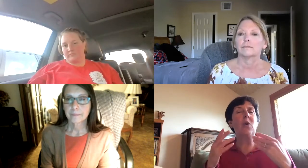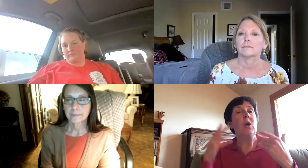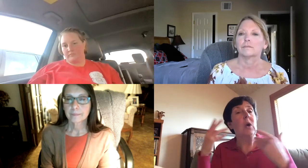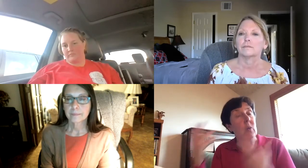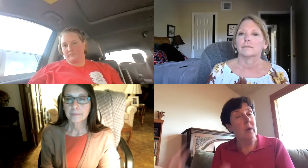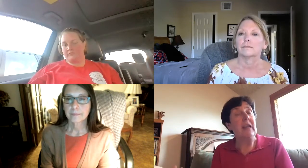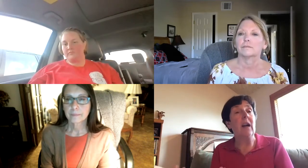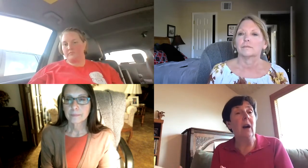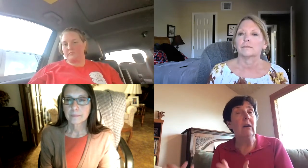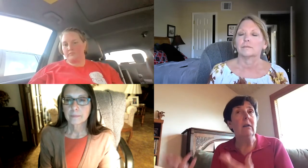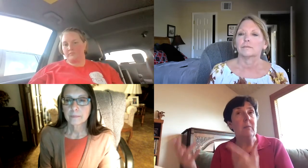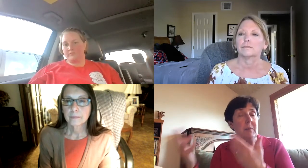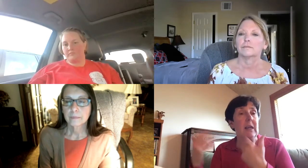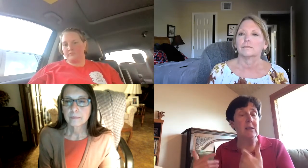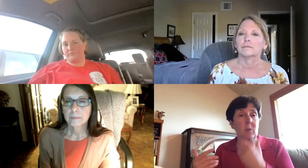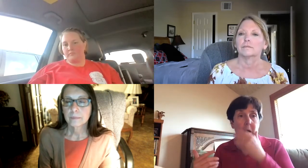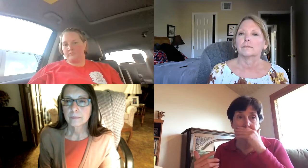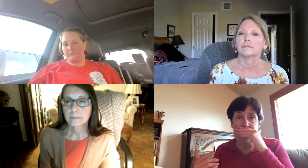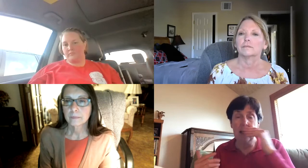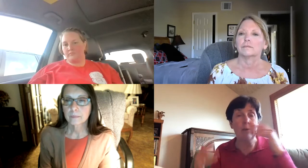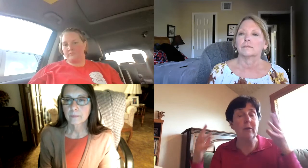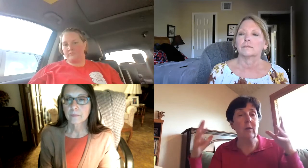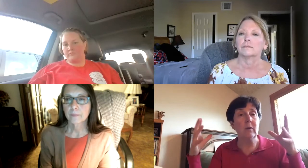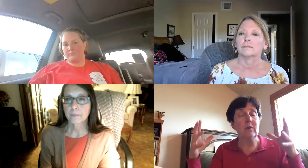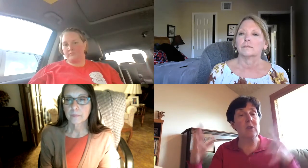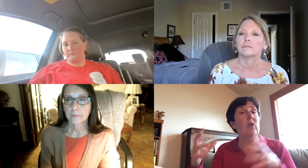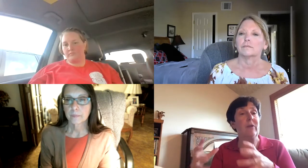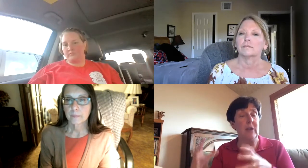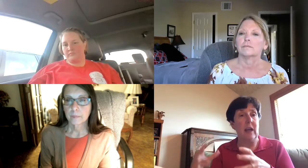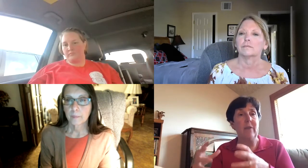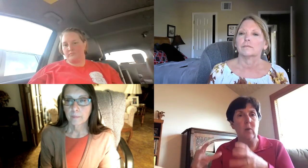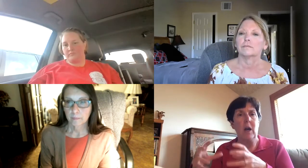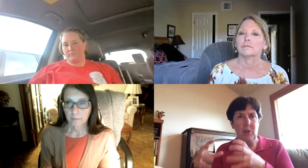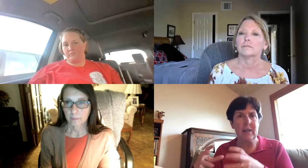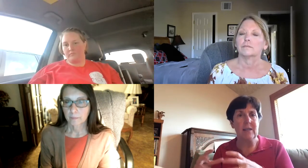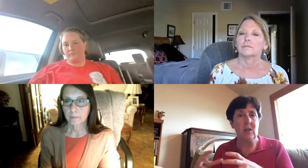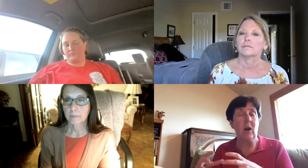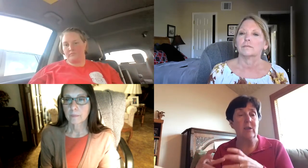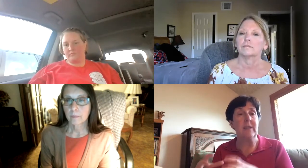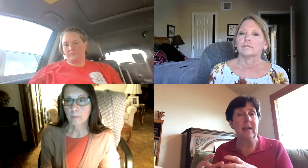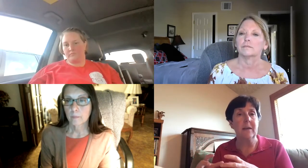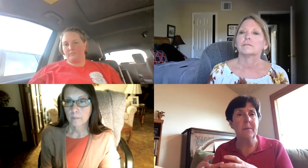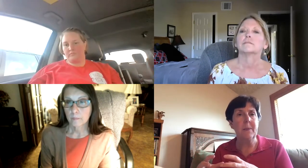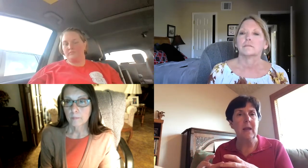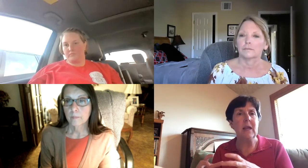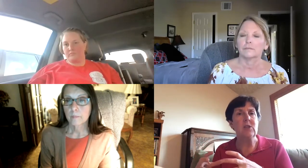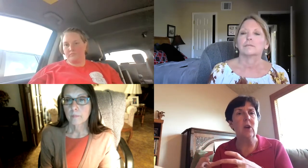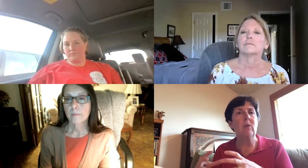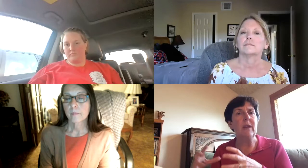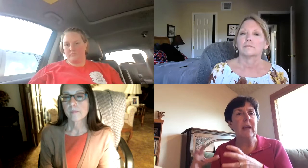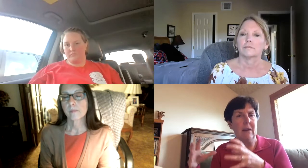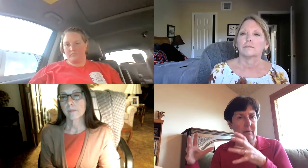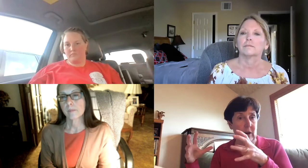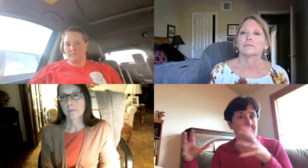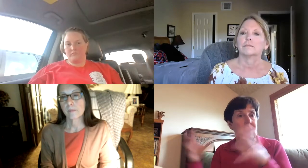So here, because where I live, the School for the Deaf in Washington is in our city. And so